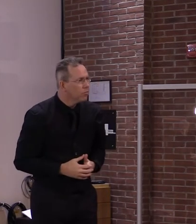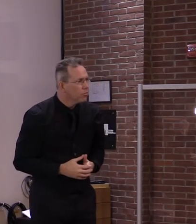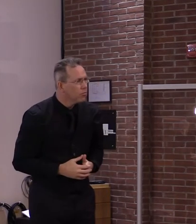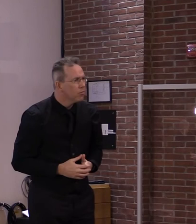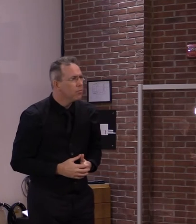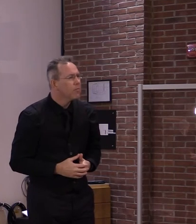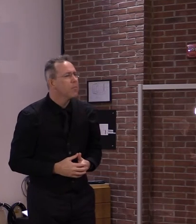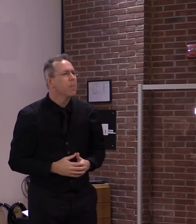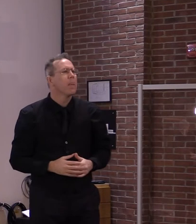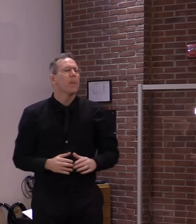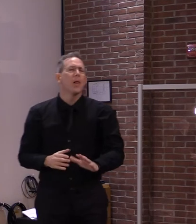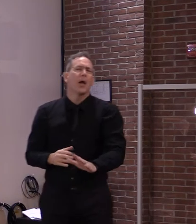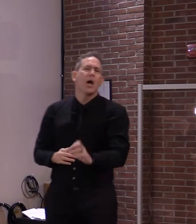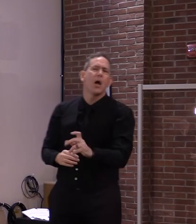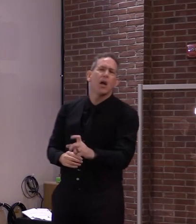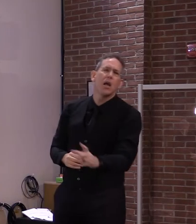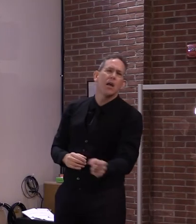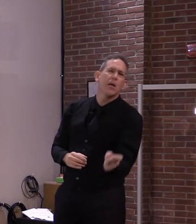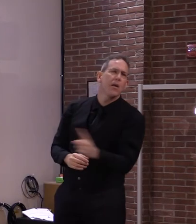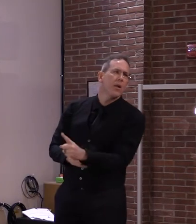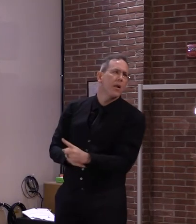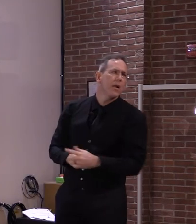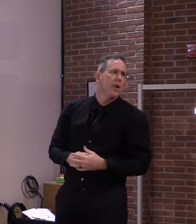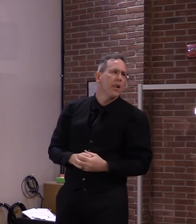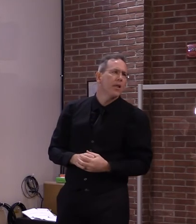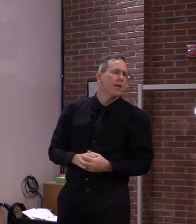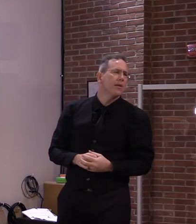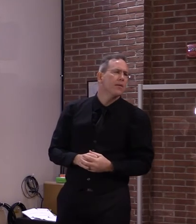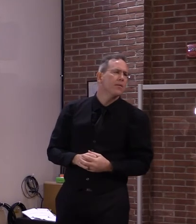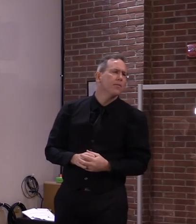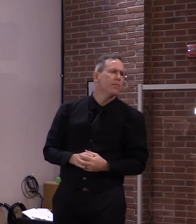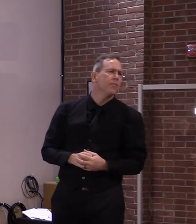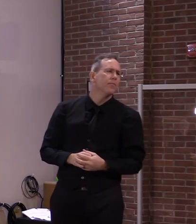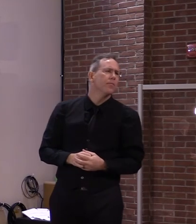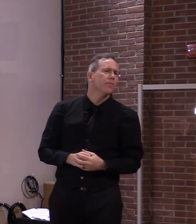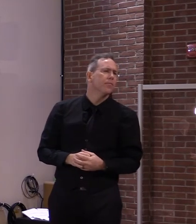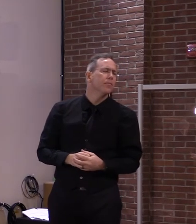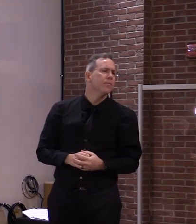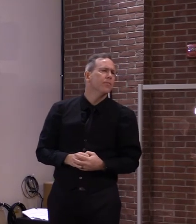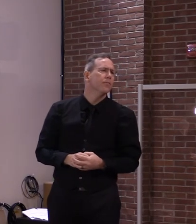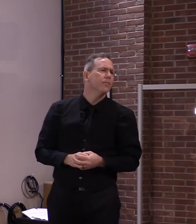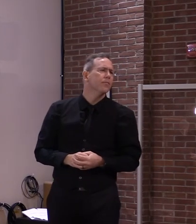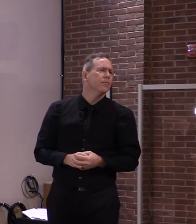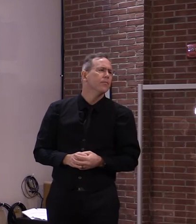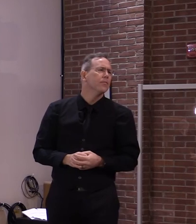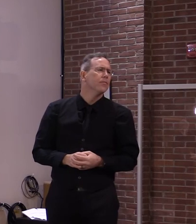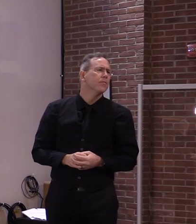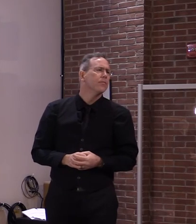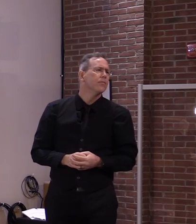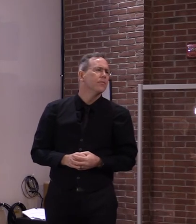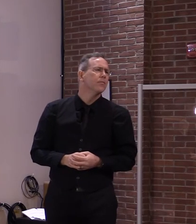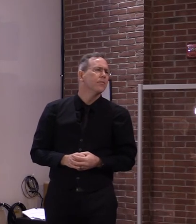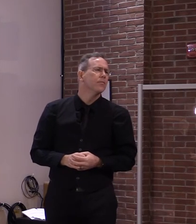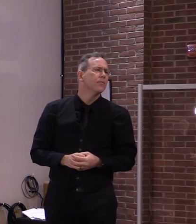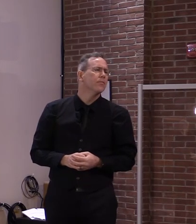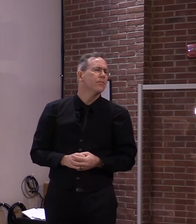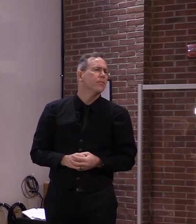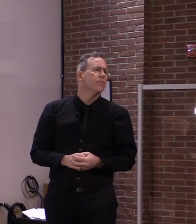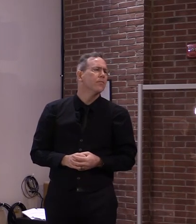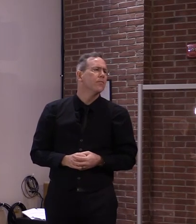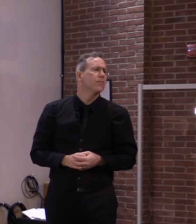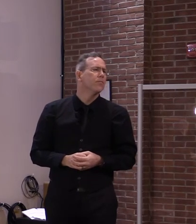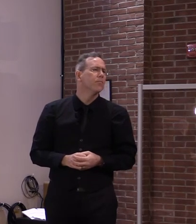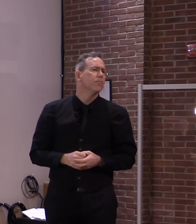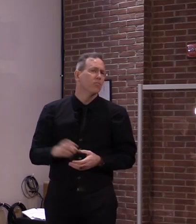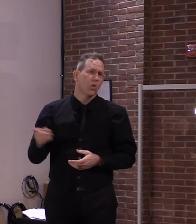they are scheduling with clients uh does the same age banding restrictions applied if yes yes